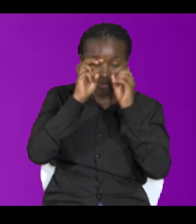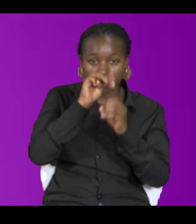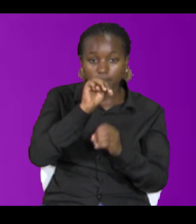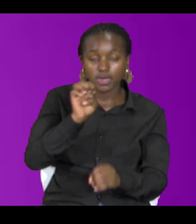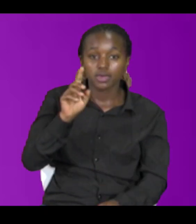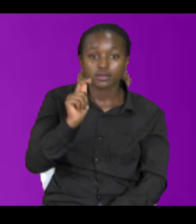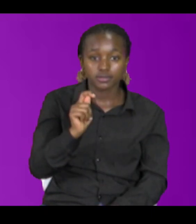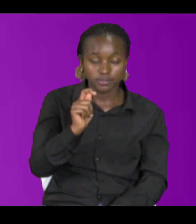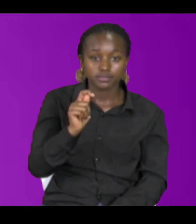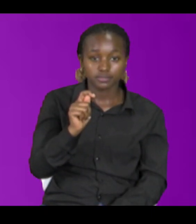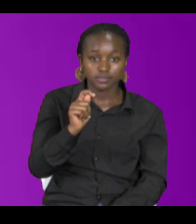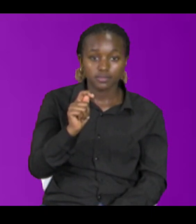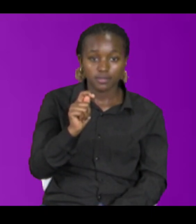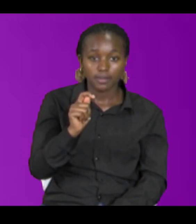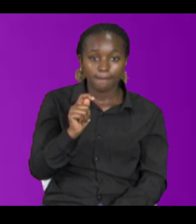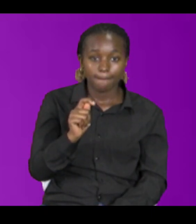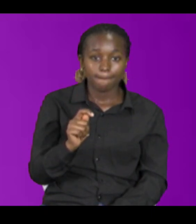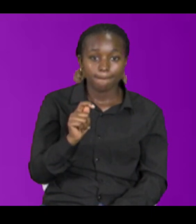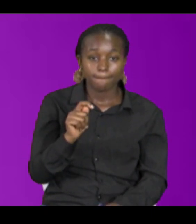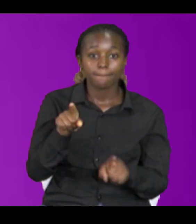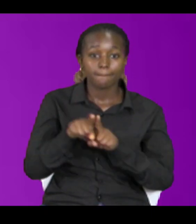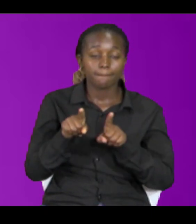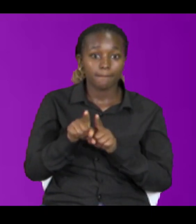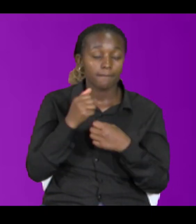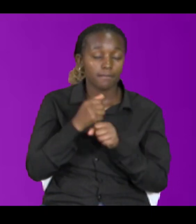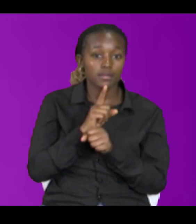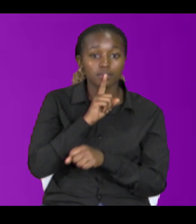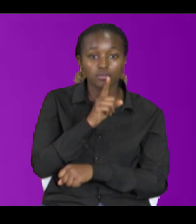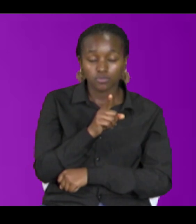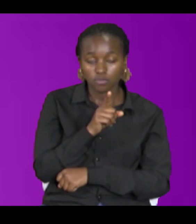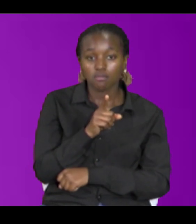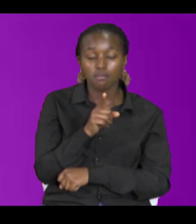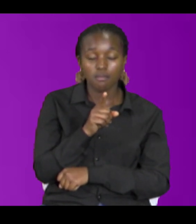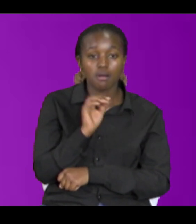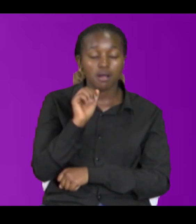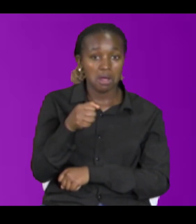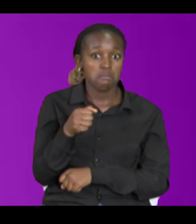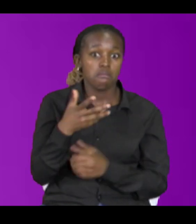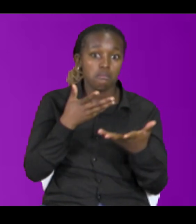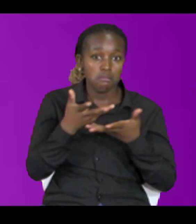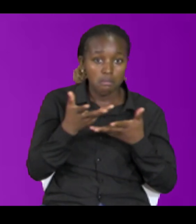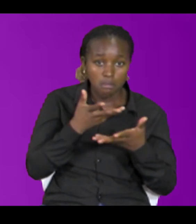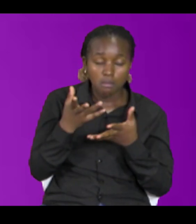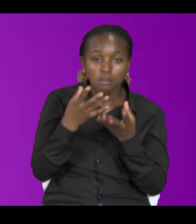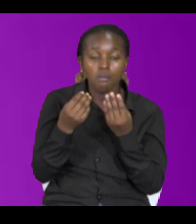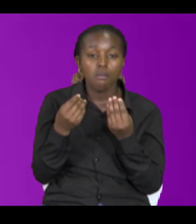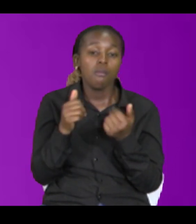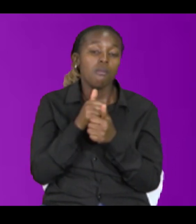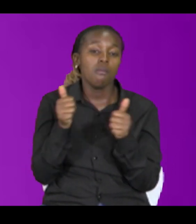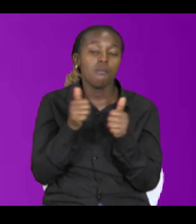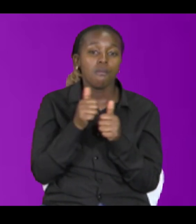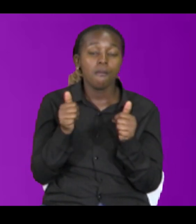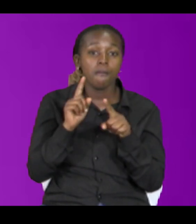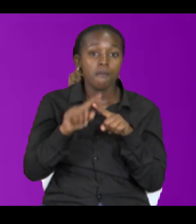or maybe the Zoom, and we make sure that we can attend that meeting. And if there is somewhere